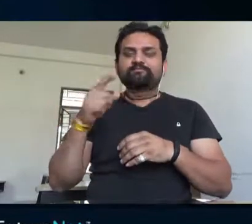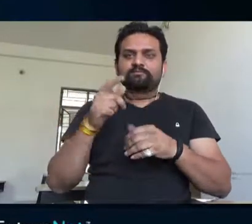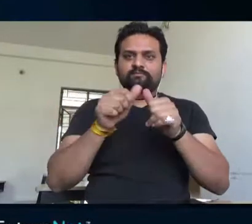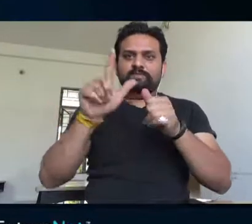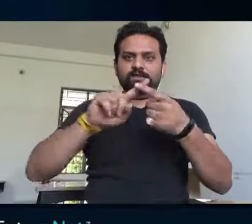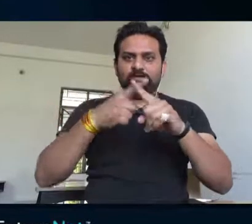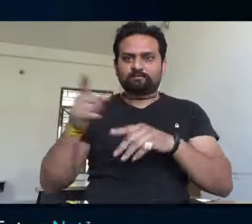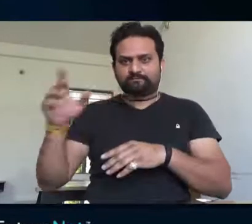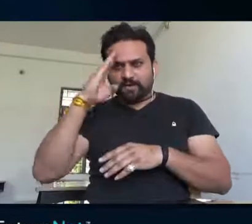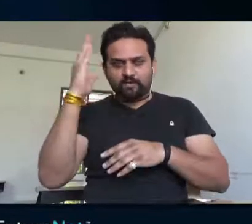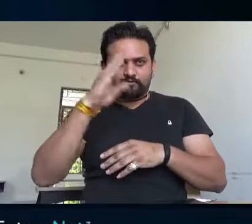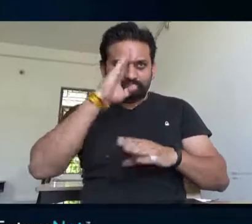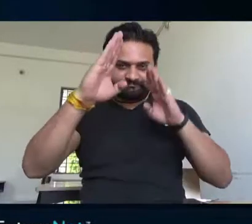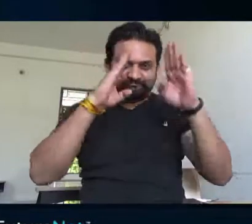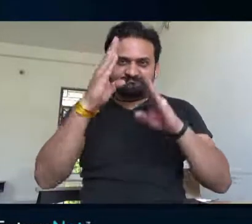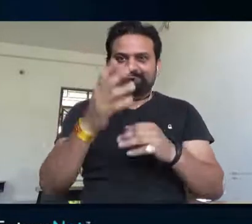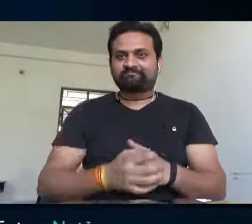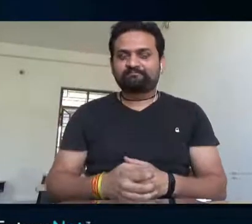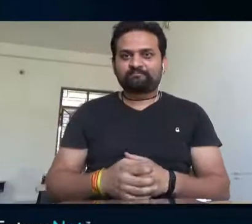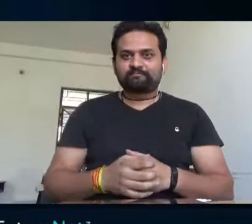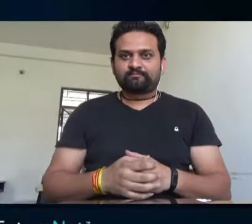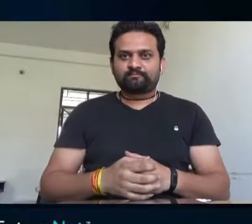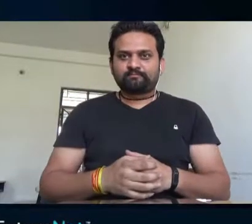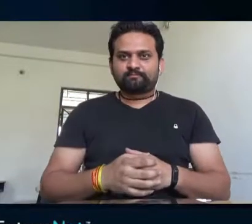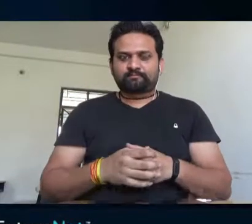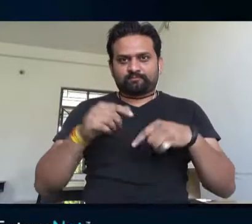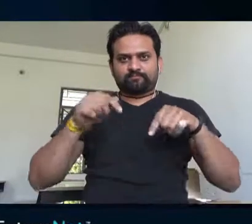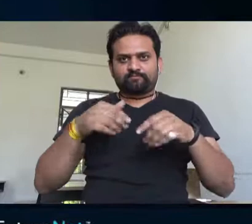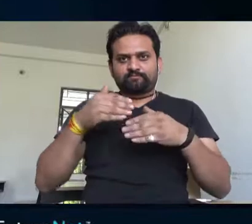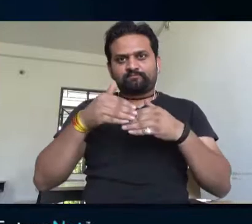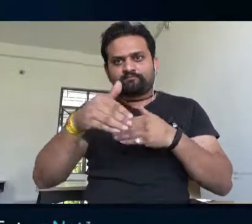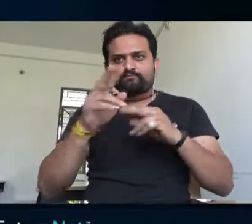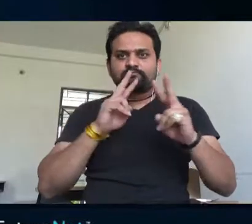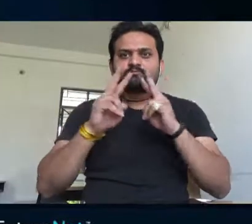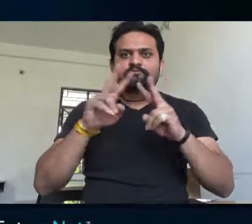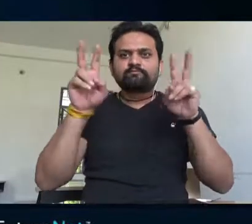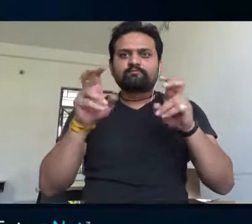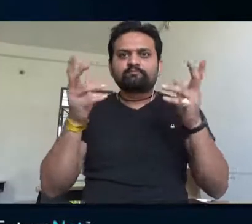and next to me is Alex. Alex, one more time, come here, say hello to the people. Hello.